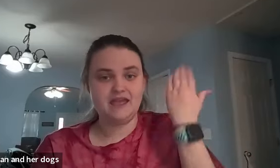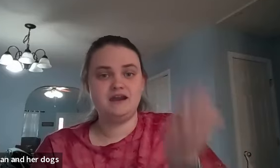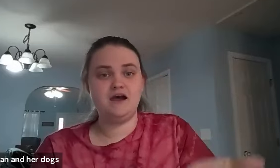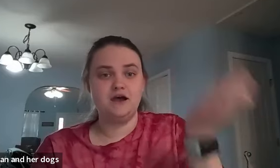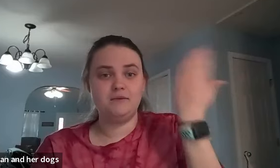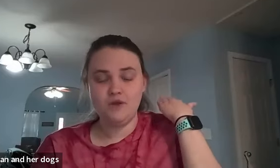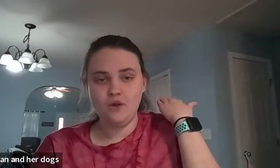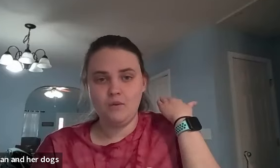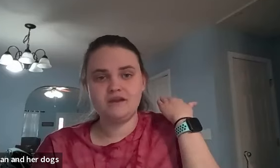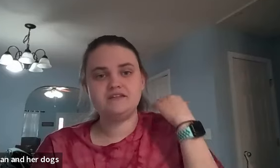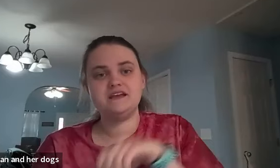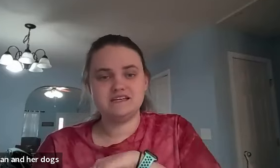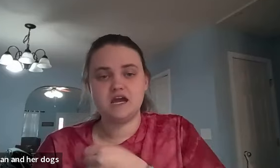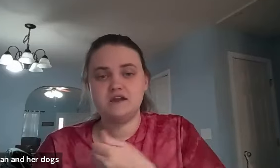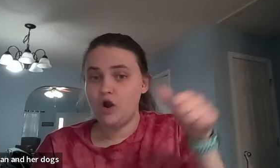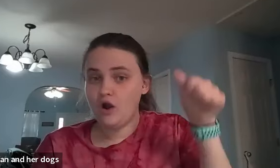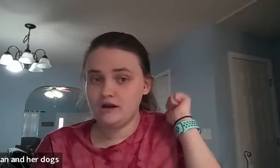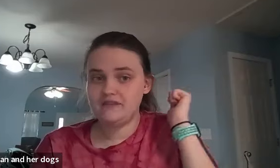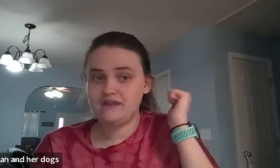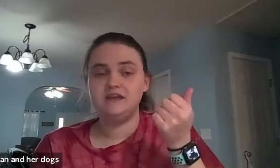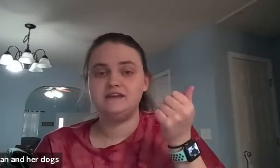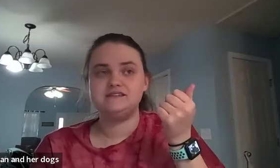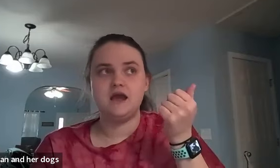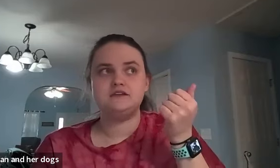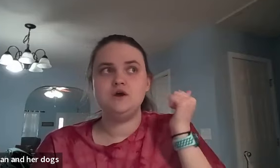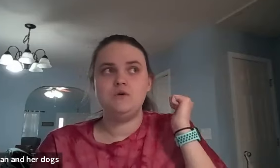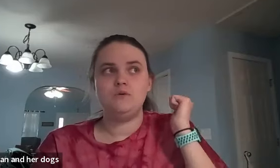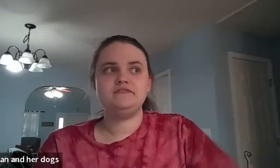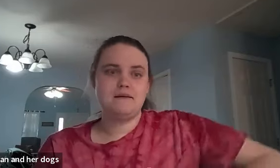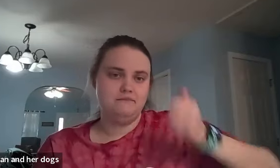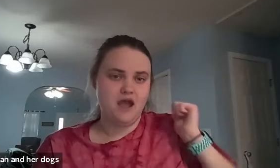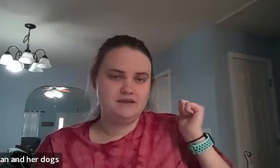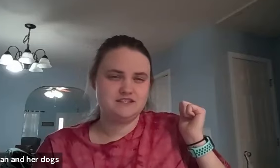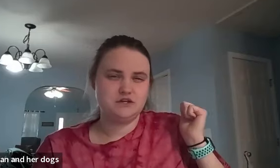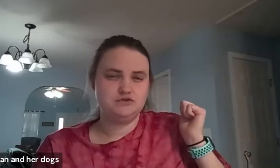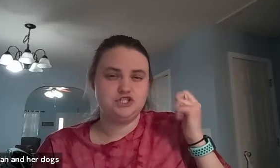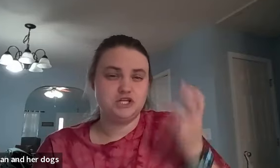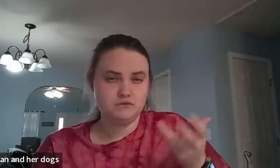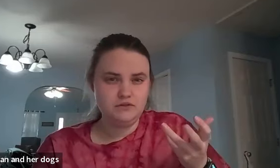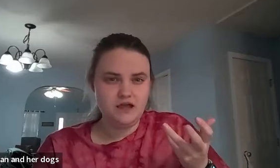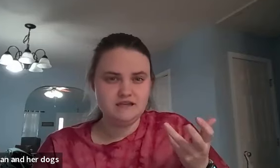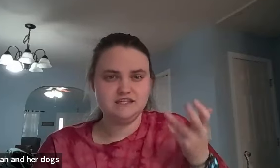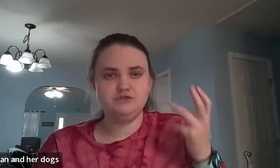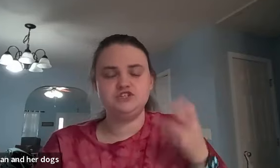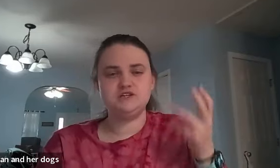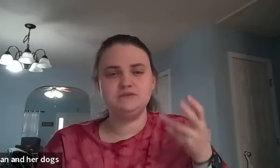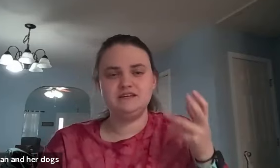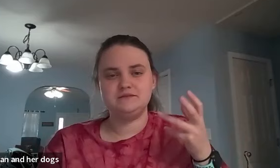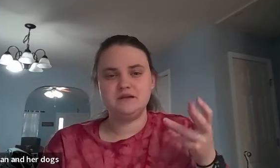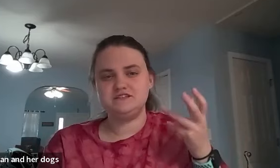And one of the things that's kind of a hard thing is that with that back, it's so generalized that you genuinely, sometimes it's